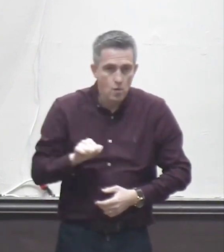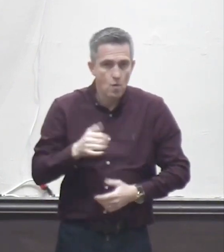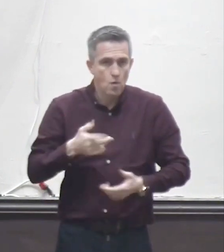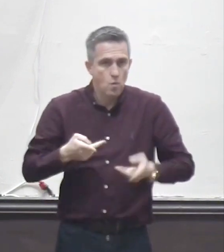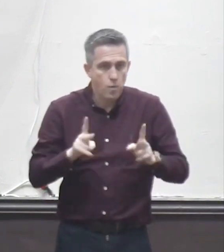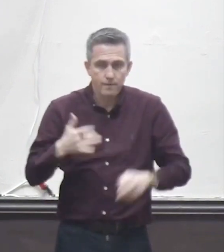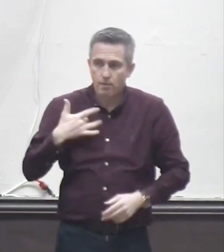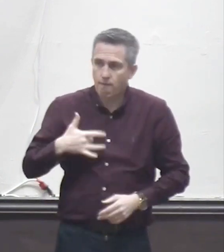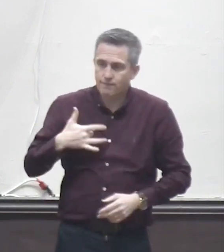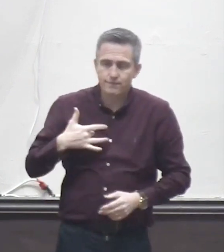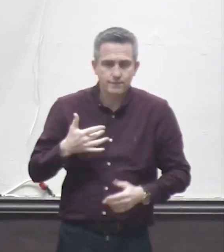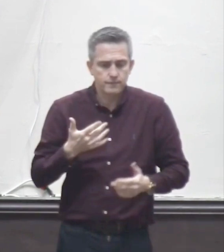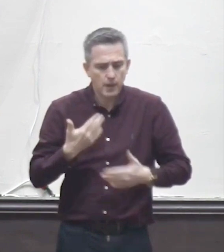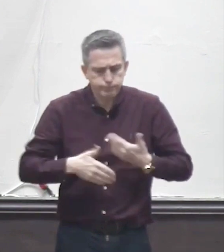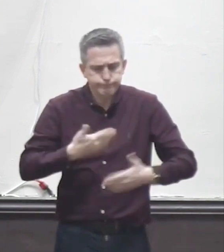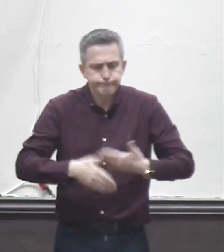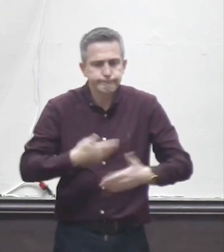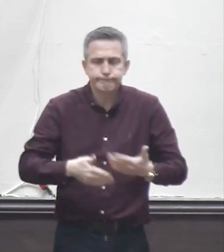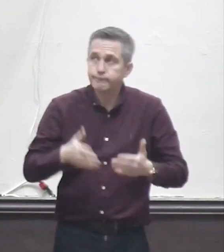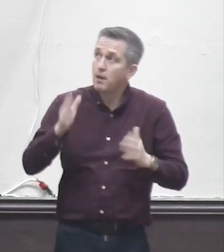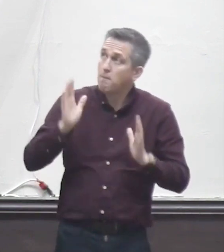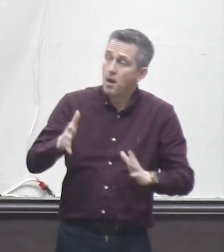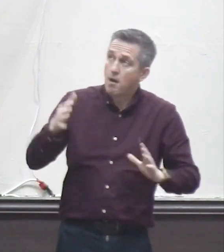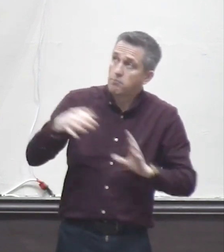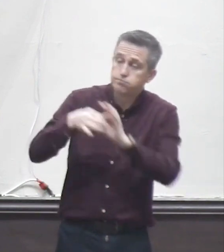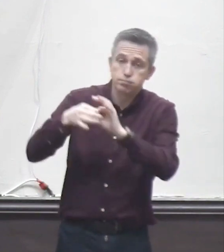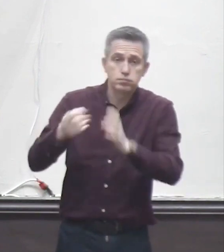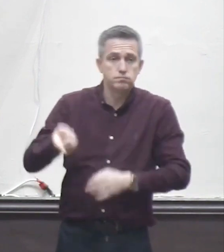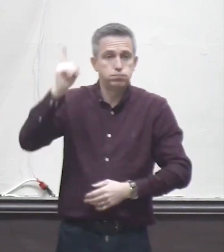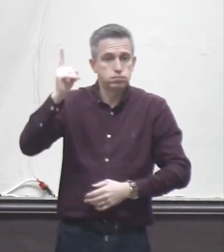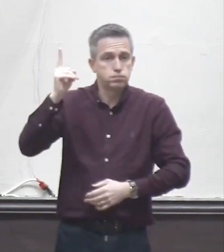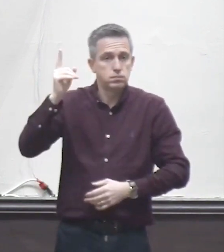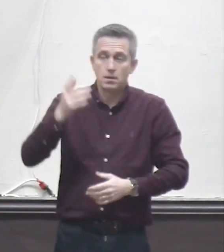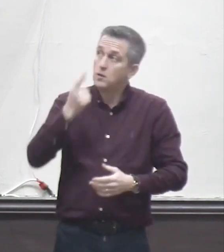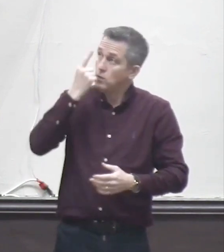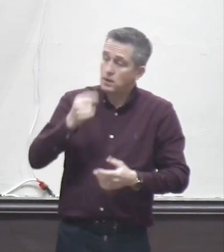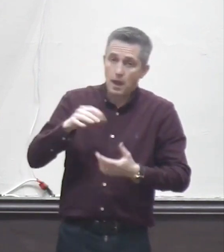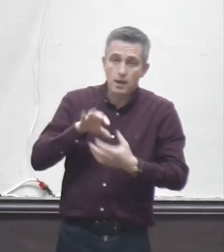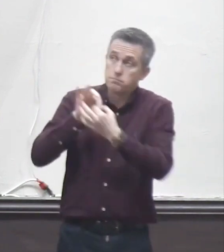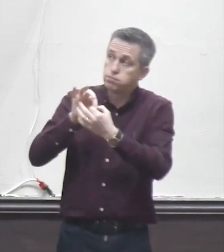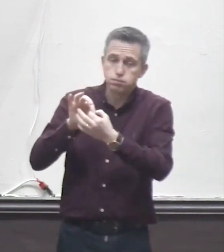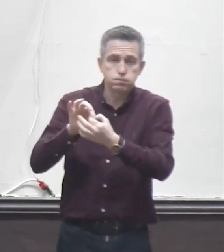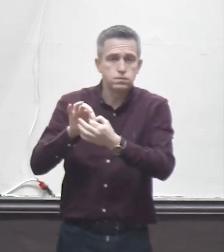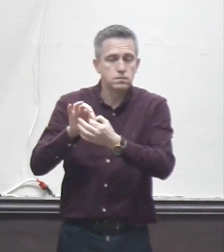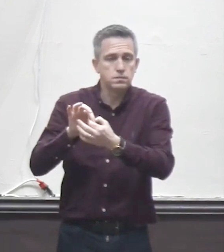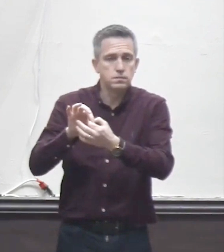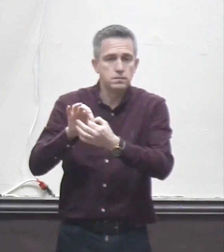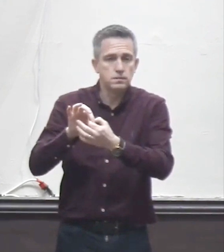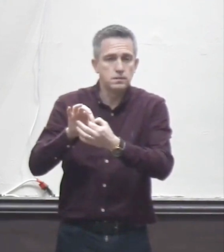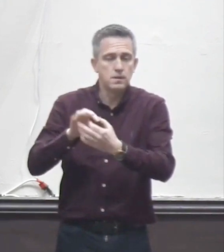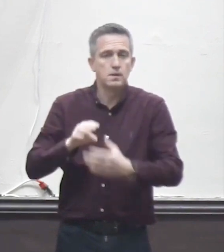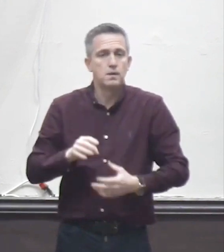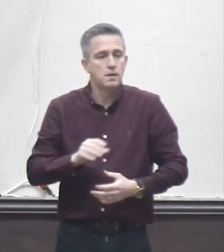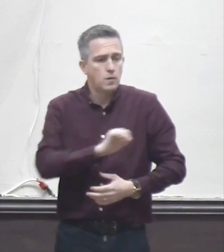us to understand this so that we could base all of our deen upon it. And we understand the fact that when